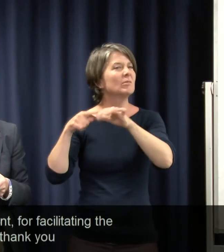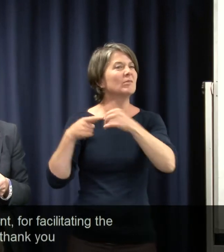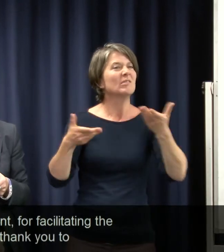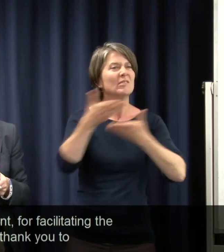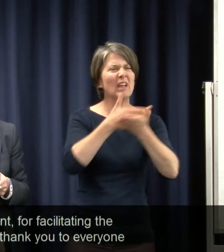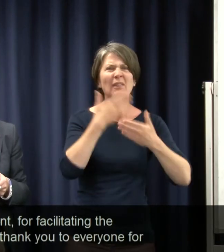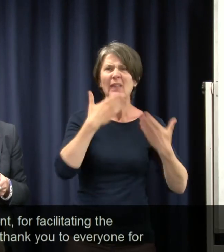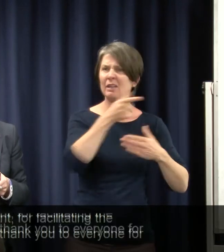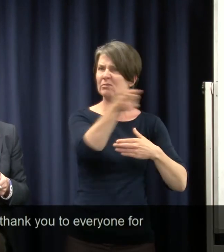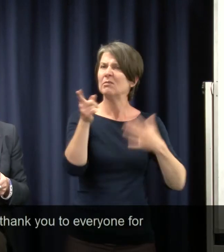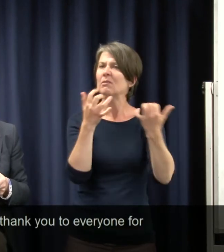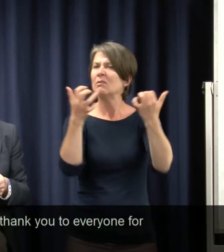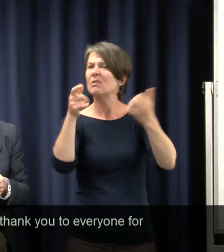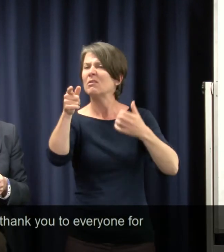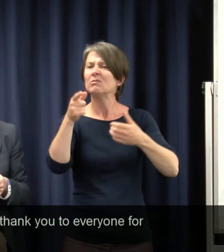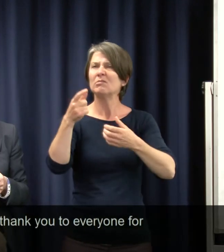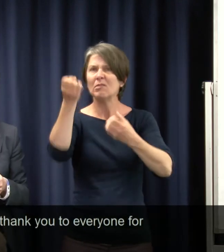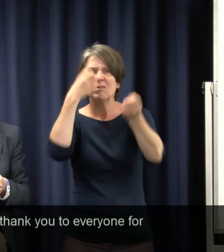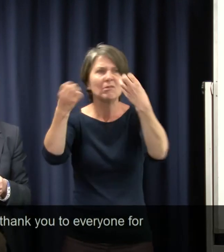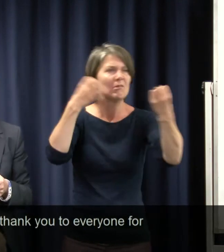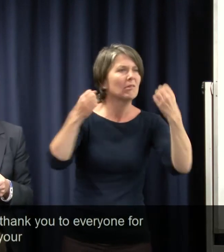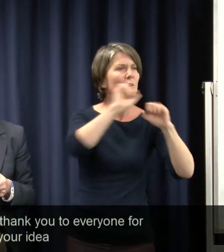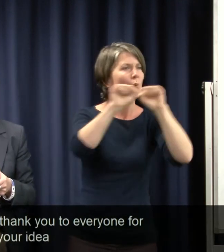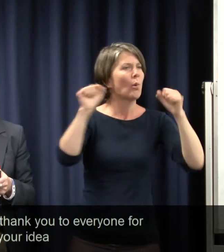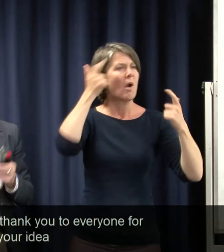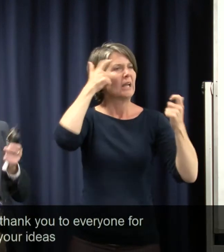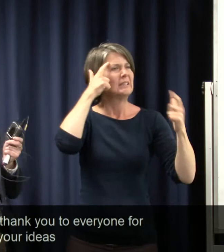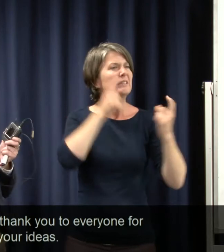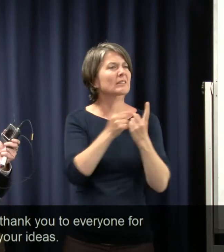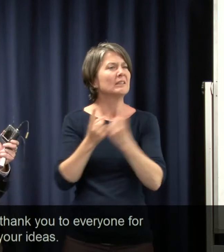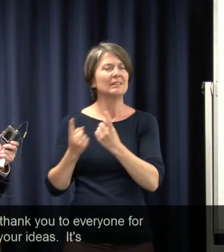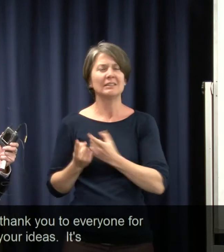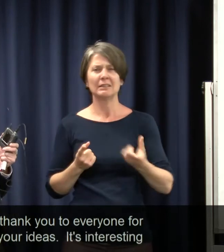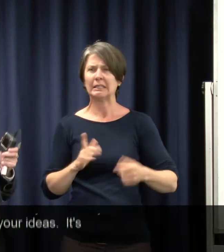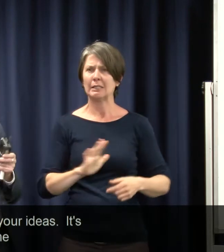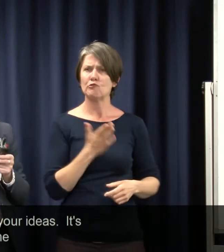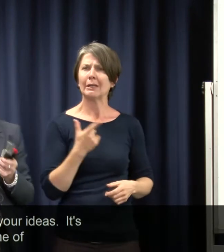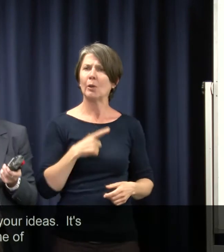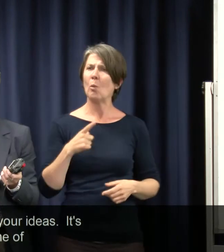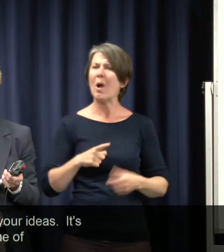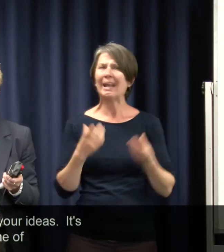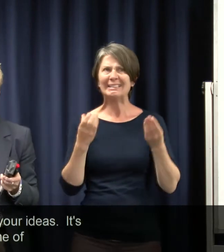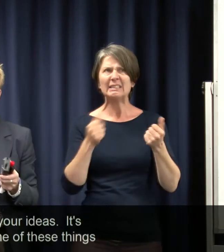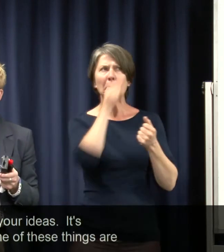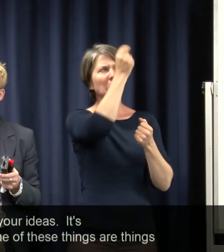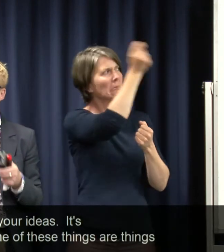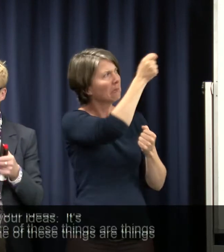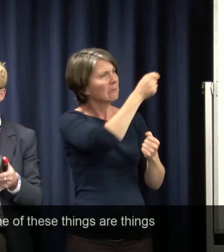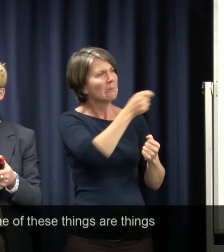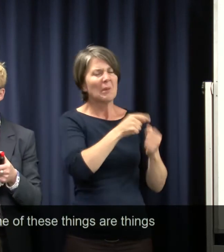input and your ideas. It's interesting, some of these things are things that we know already, and it's great to just